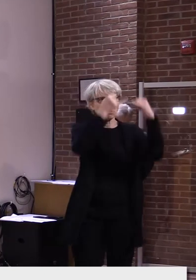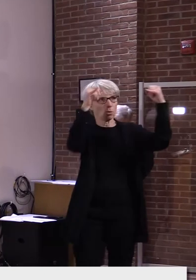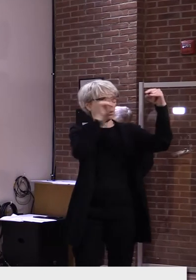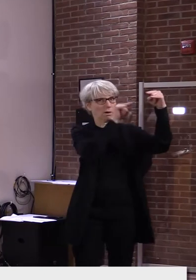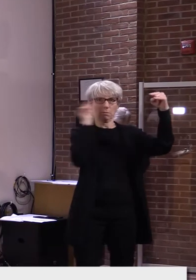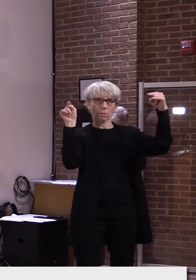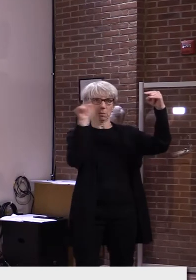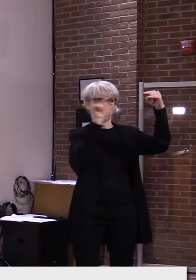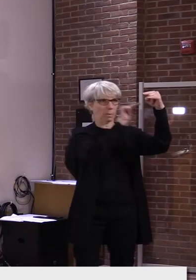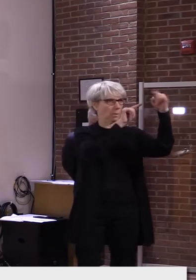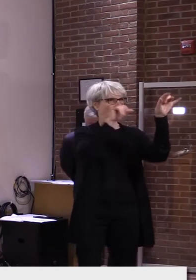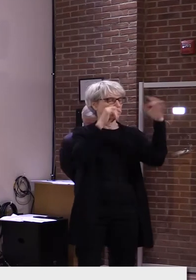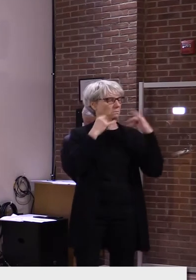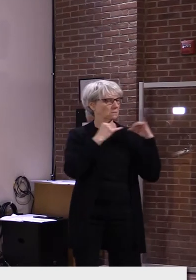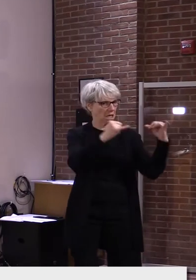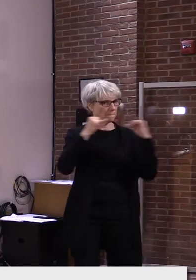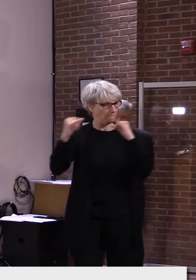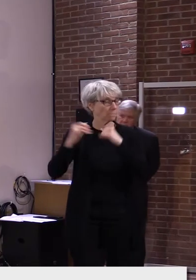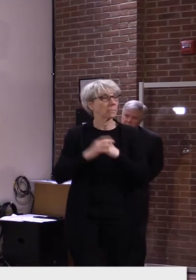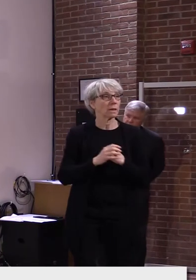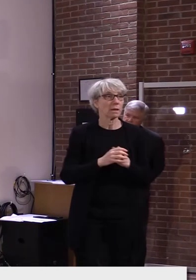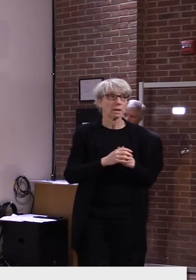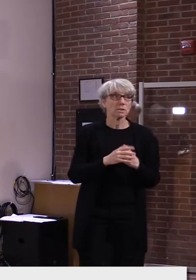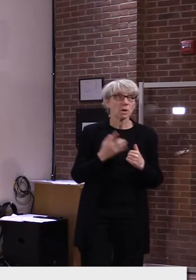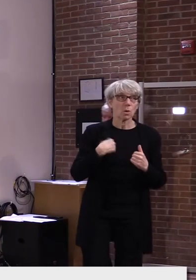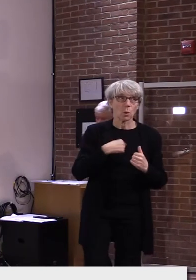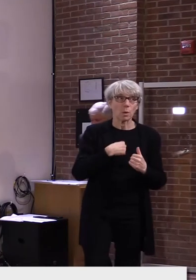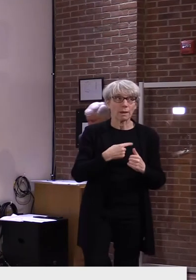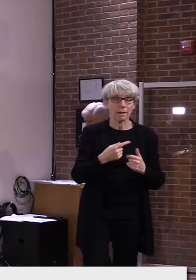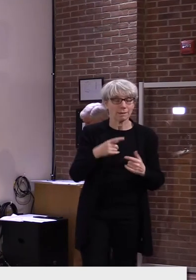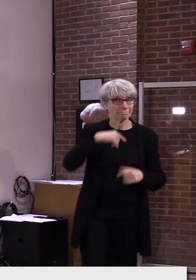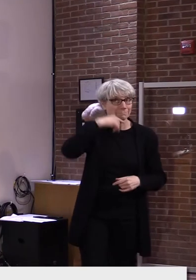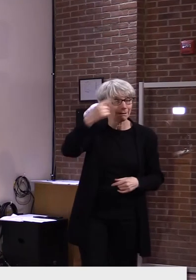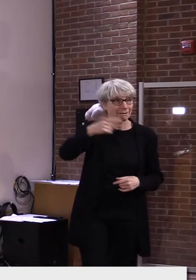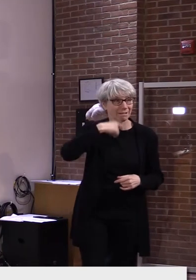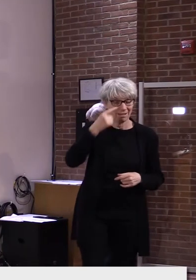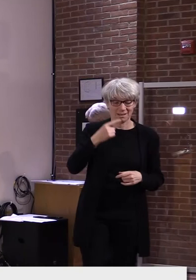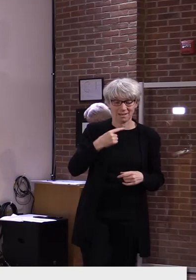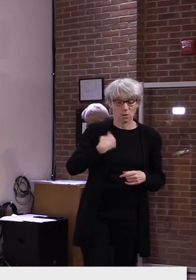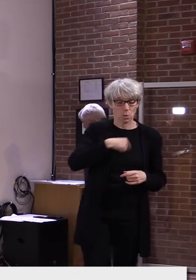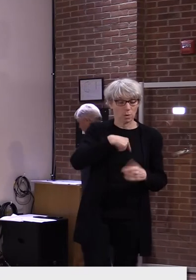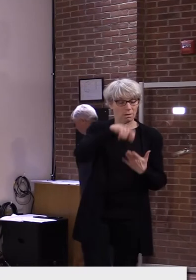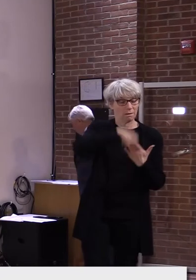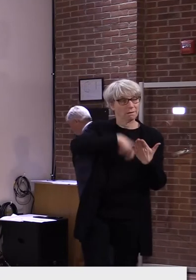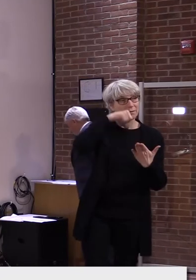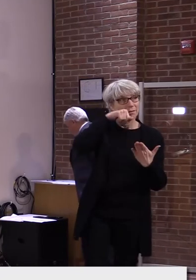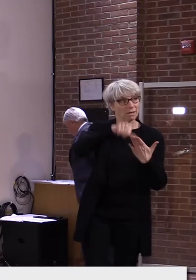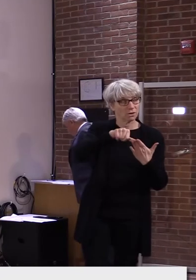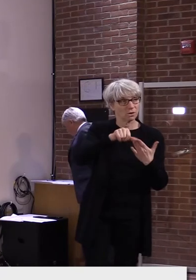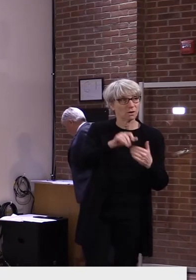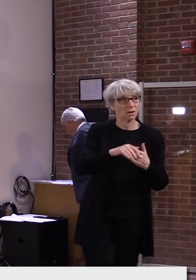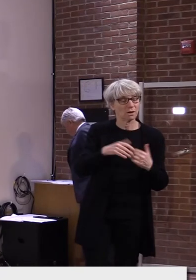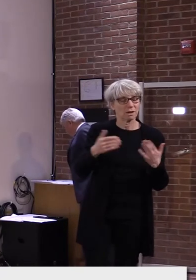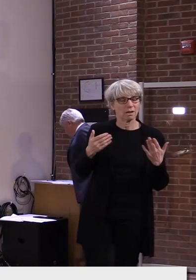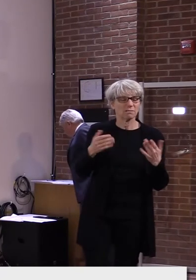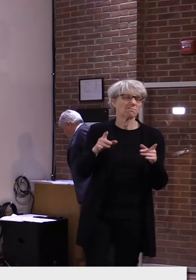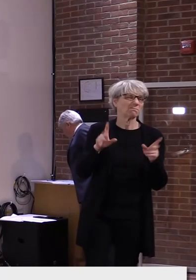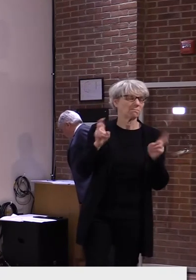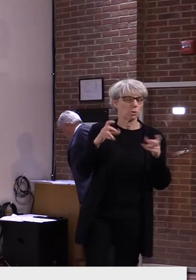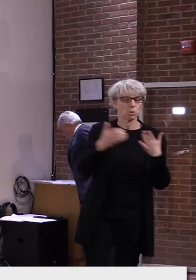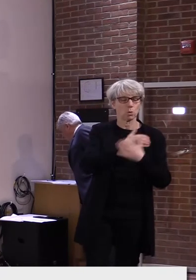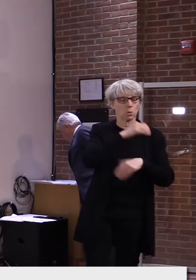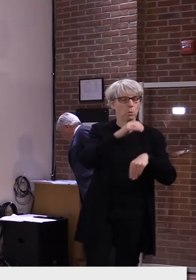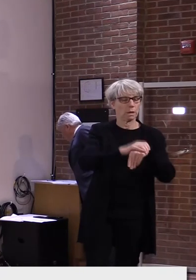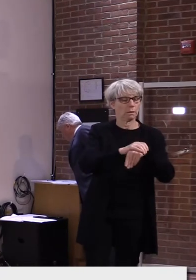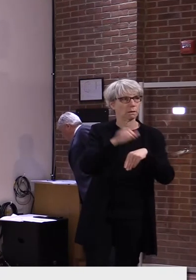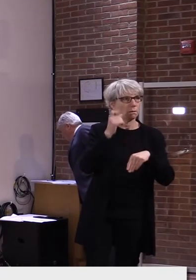So again, we're making the case. In fact, we sent a letter as New England governors